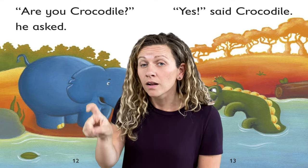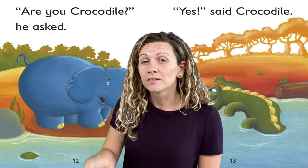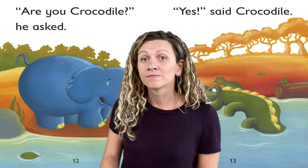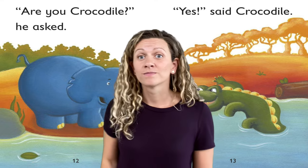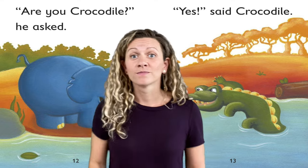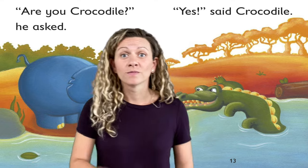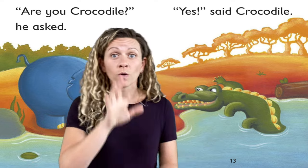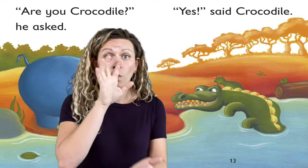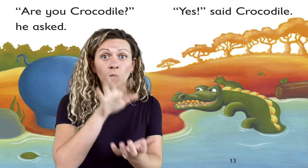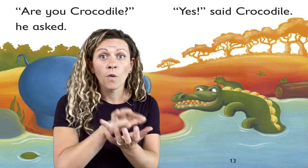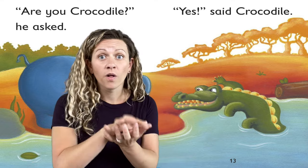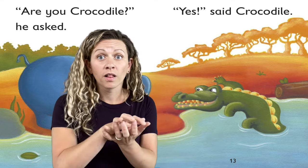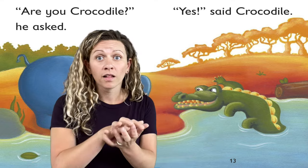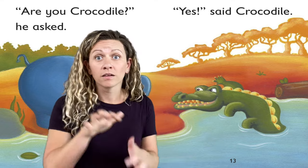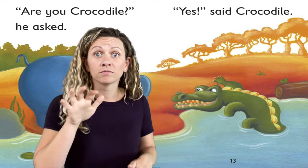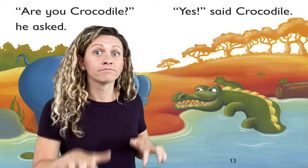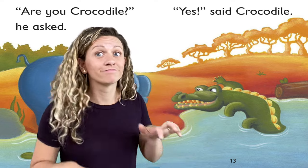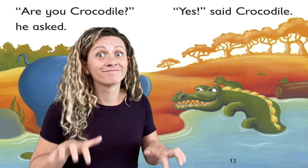He asked